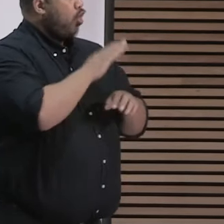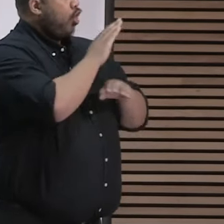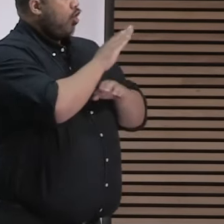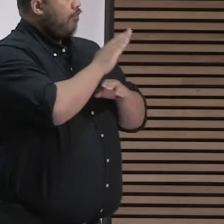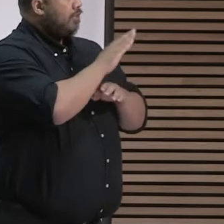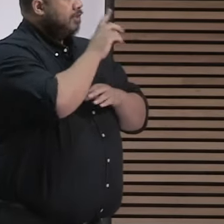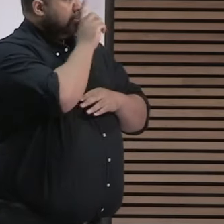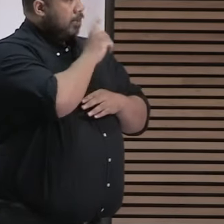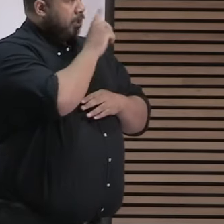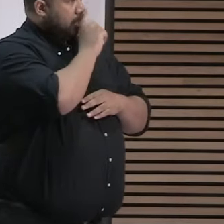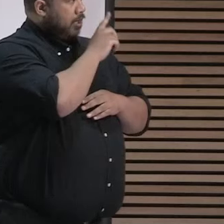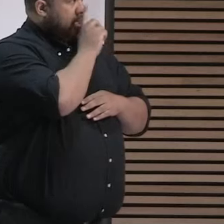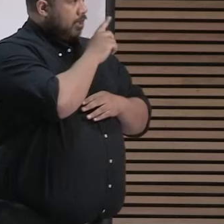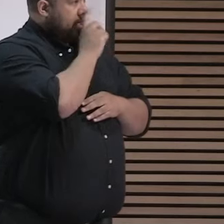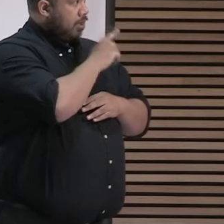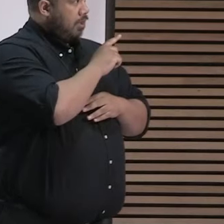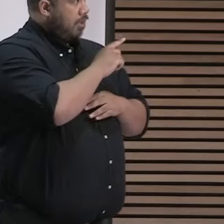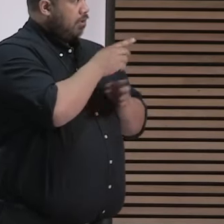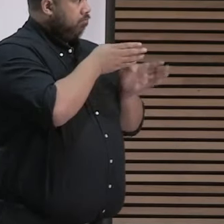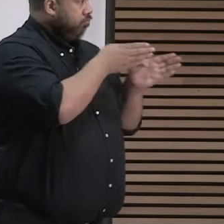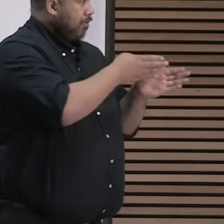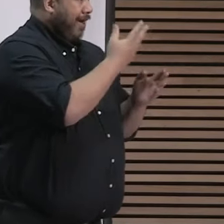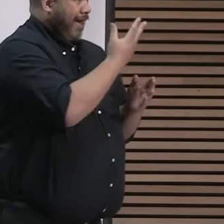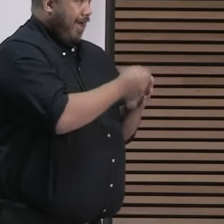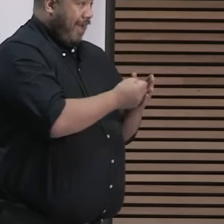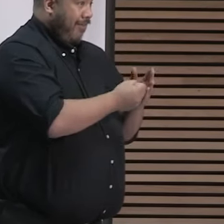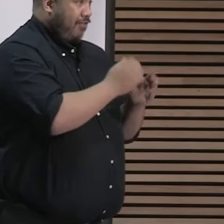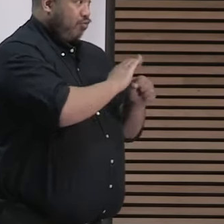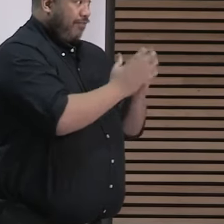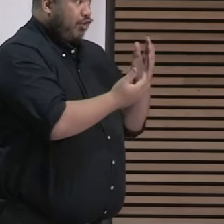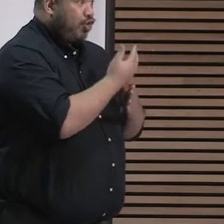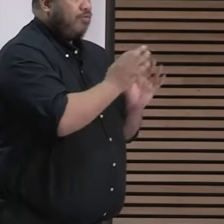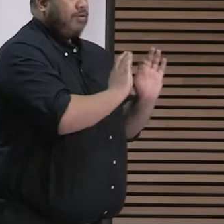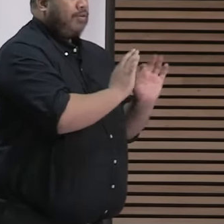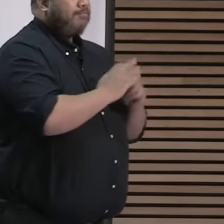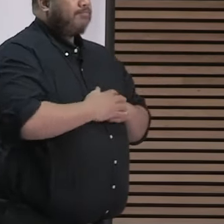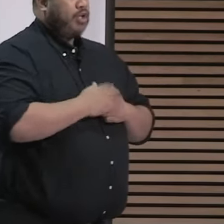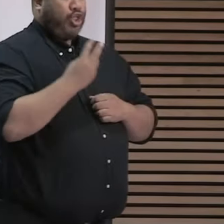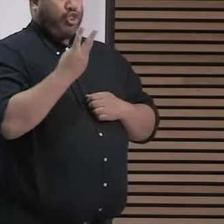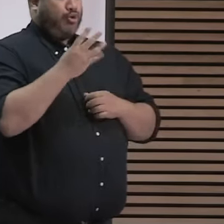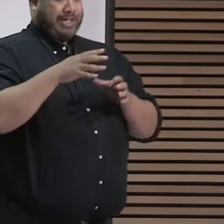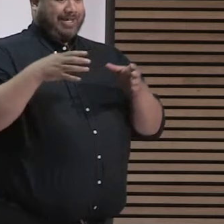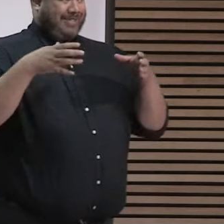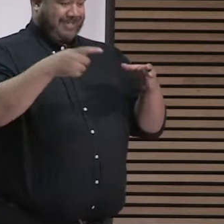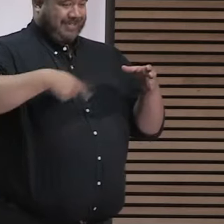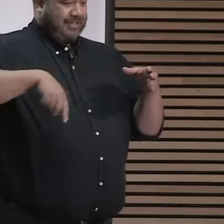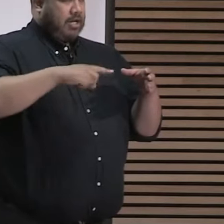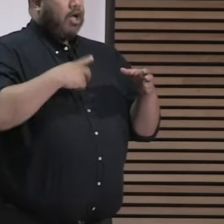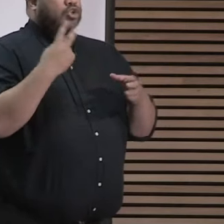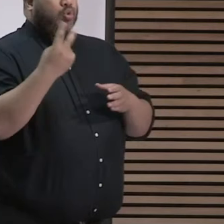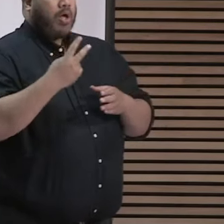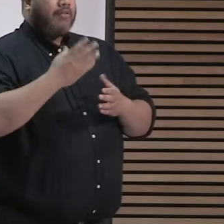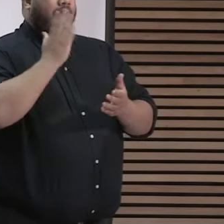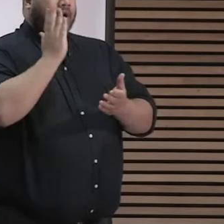in managed isolation facilities. 12 of the 13 new cases are linked to the previous cases